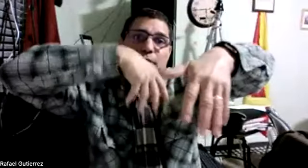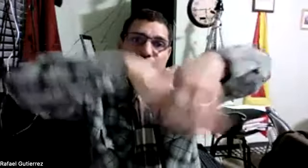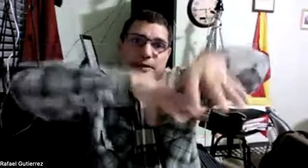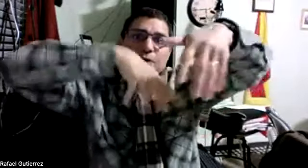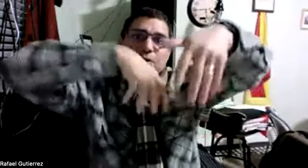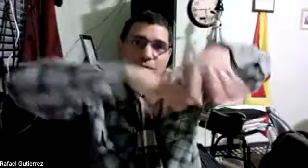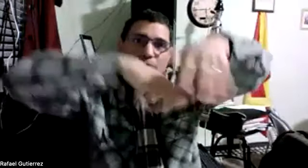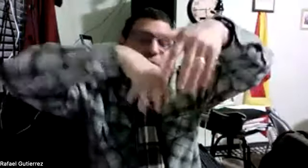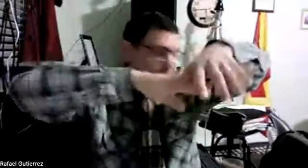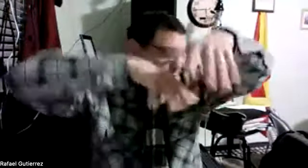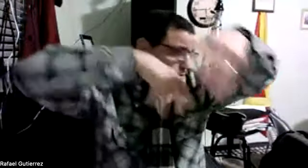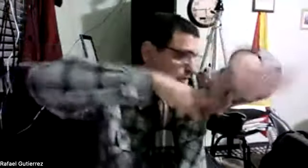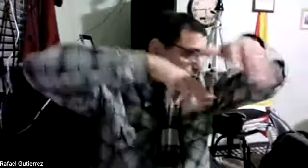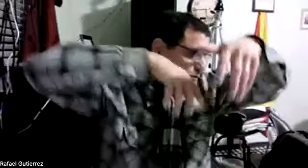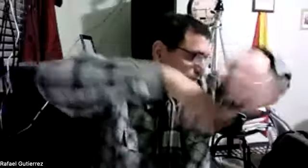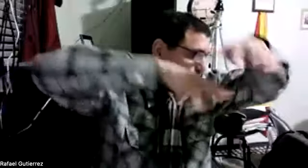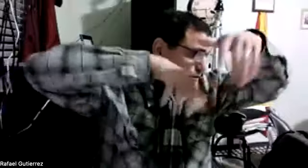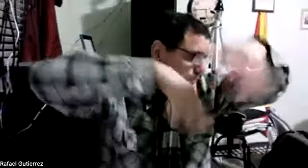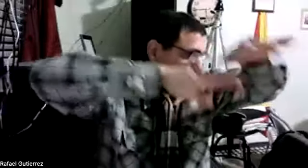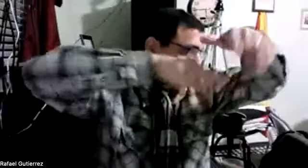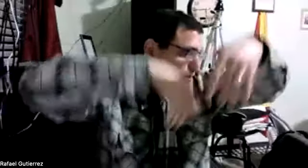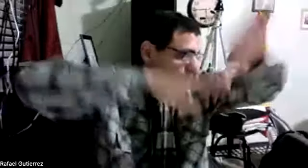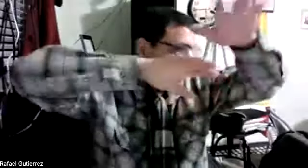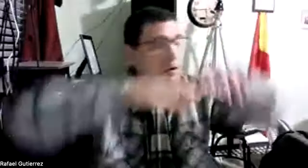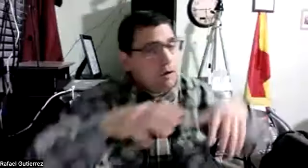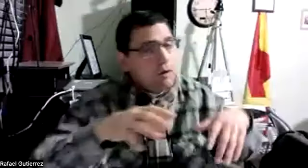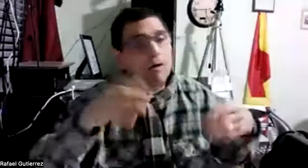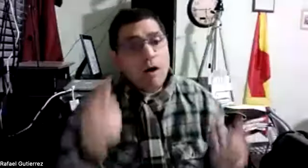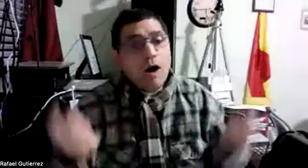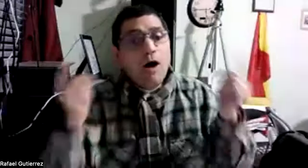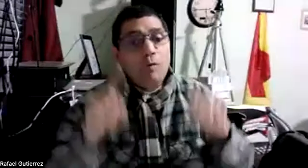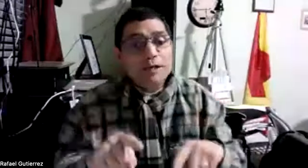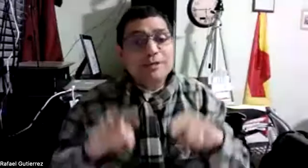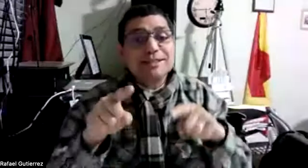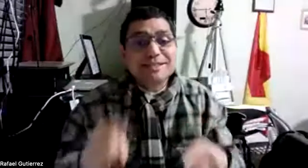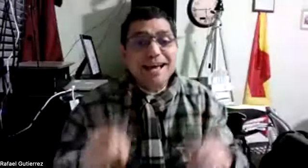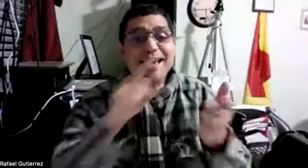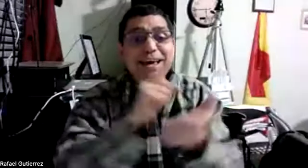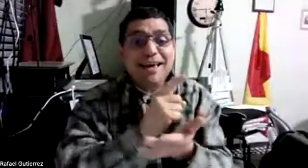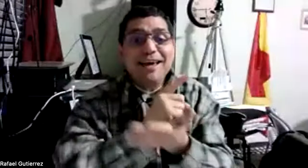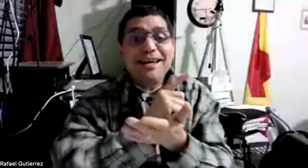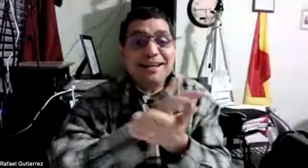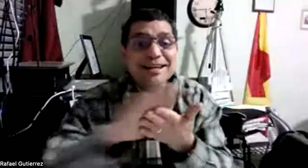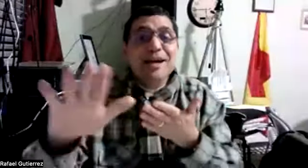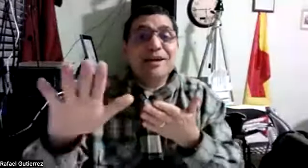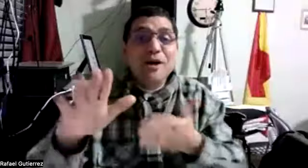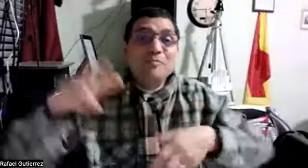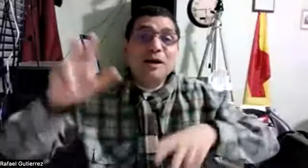Yeah. There you go. March, march, march, march. Oh, when the sand go